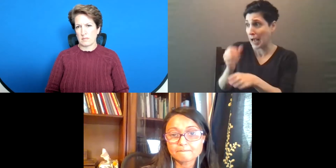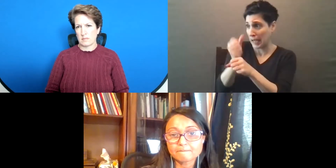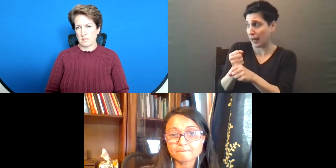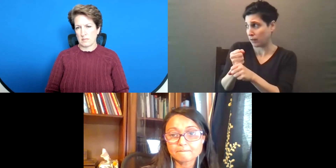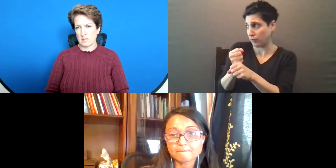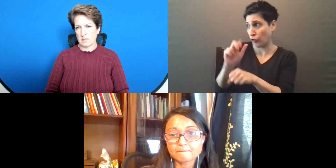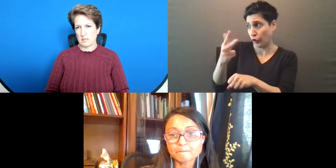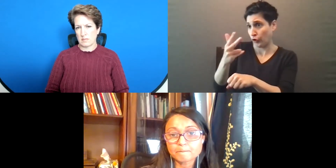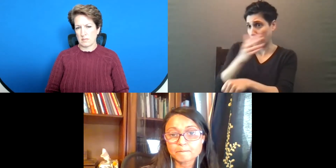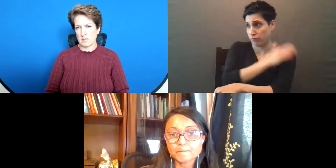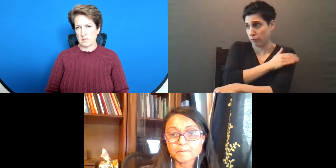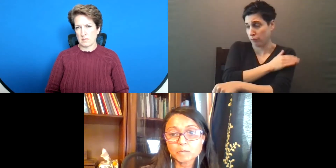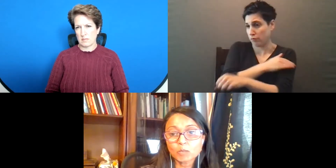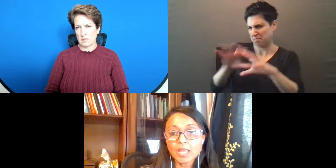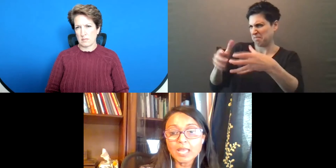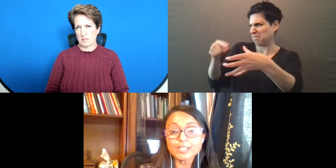it, to get it?